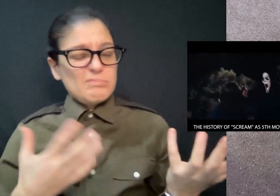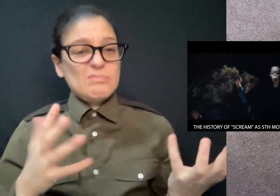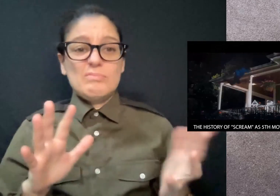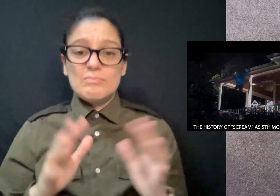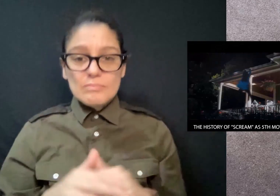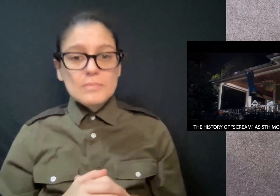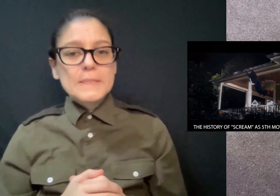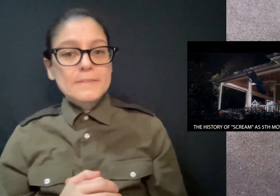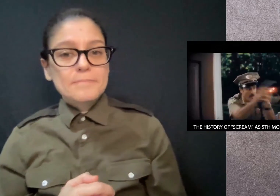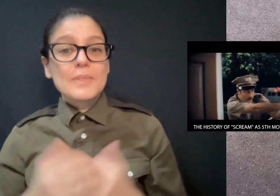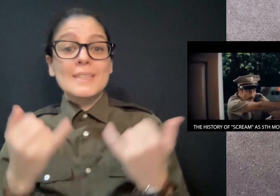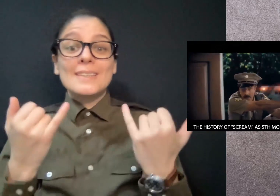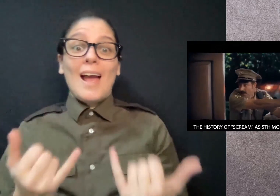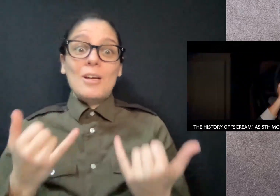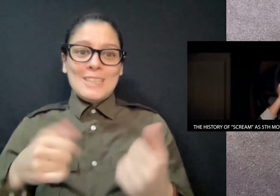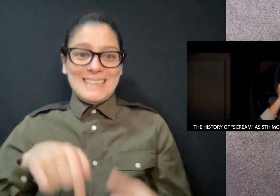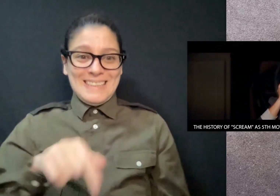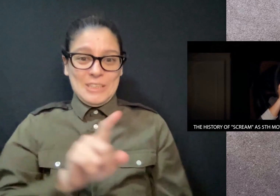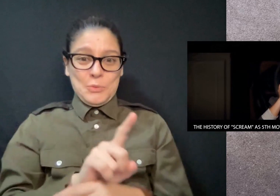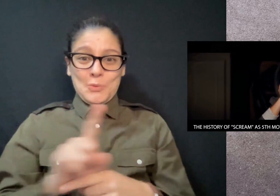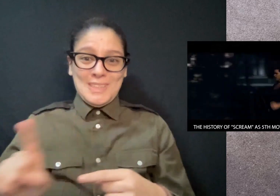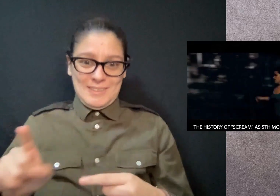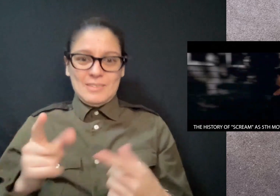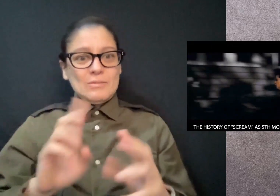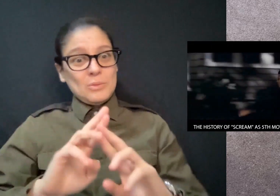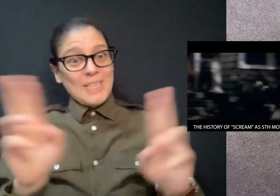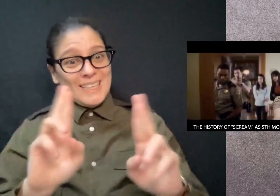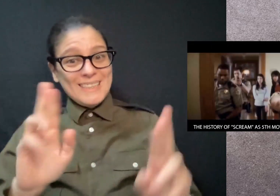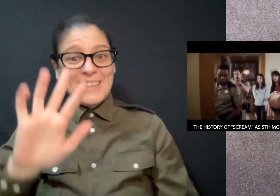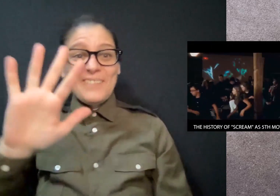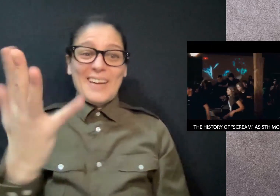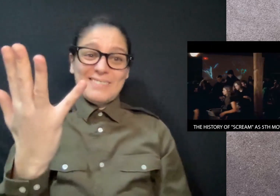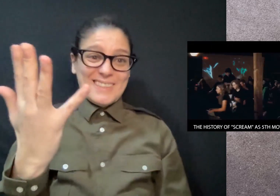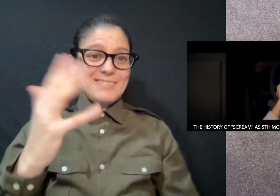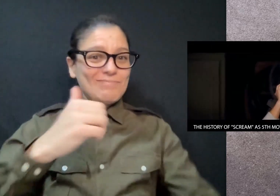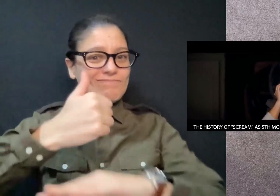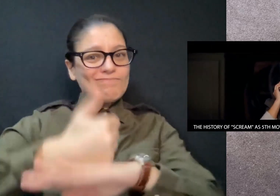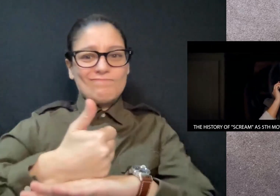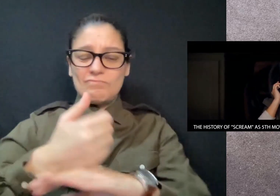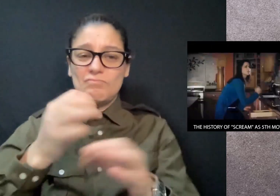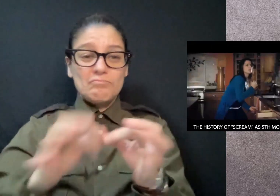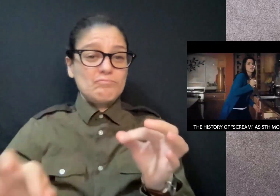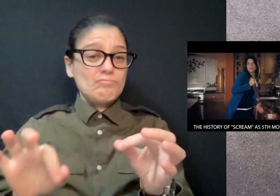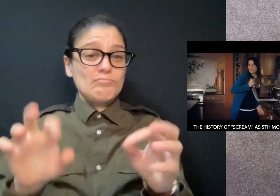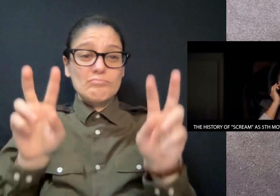Grocery stores say worker shortages are causing delayed deliveries.